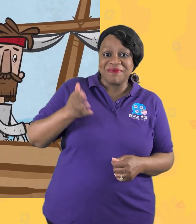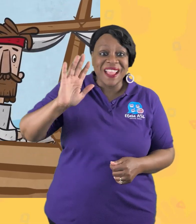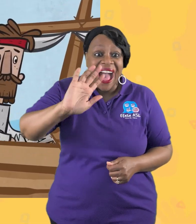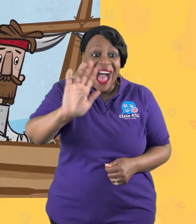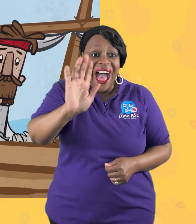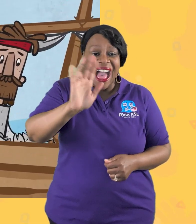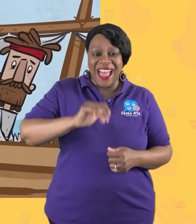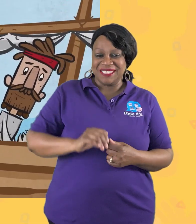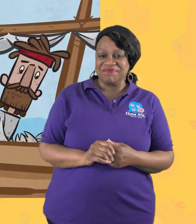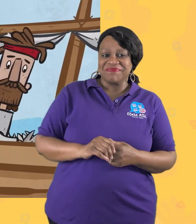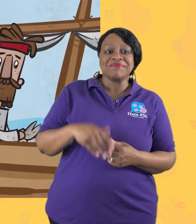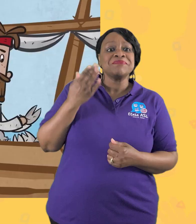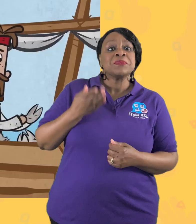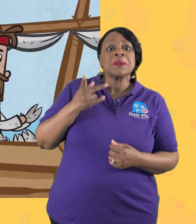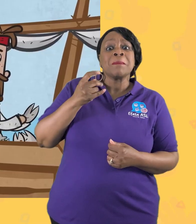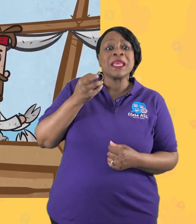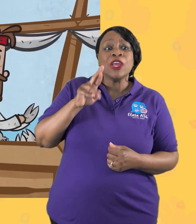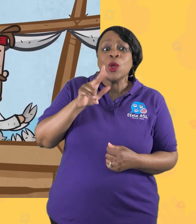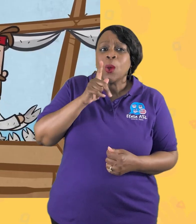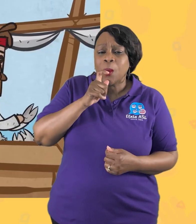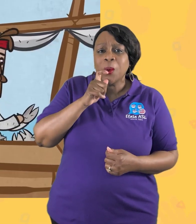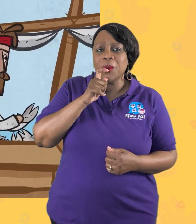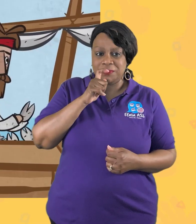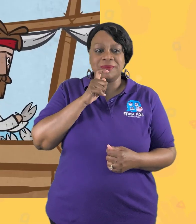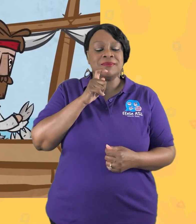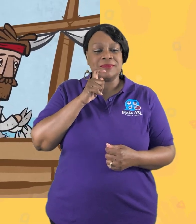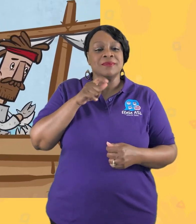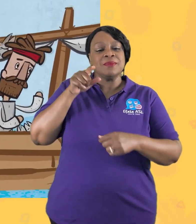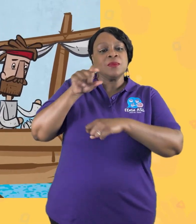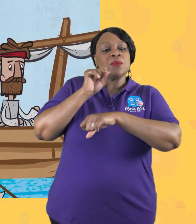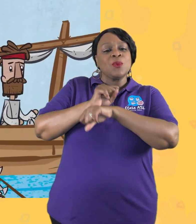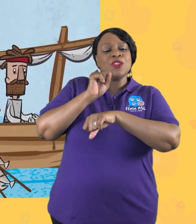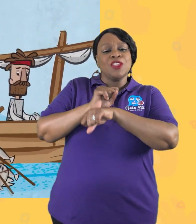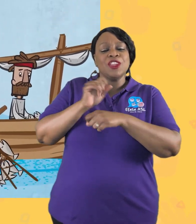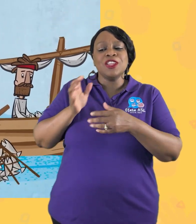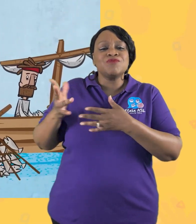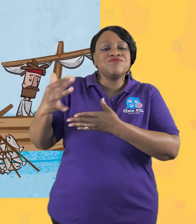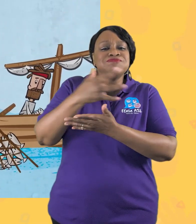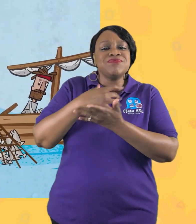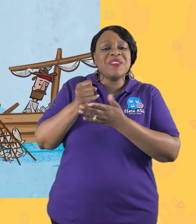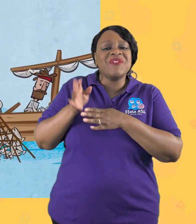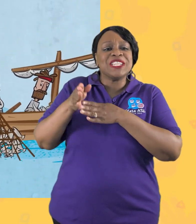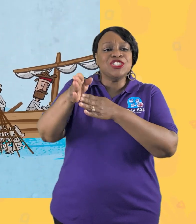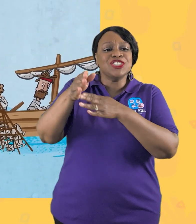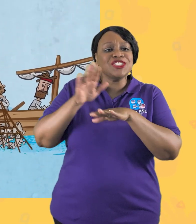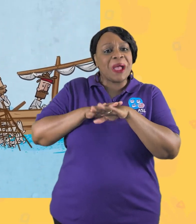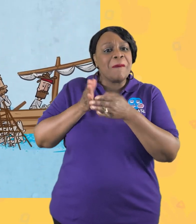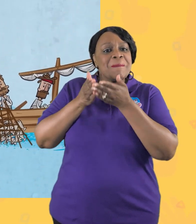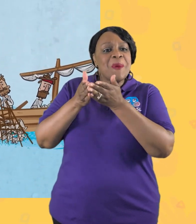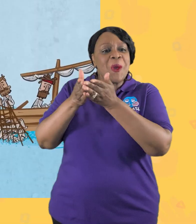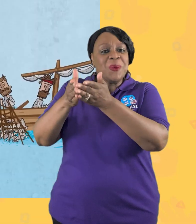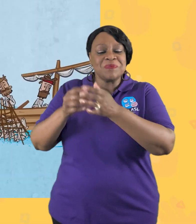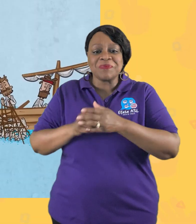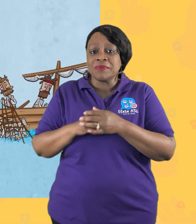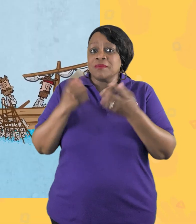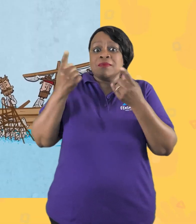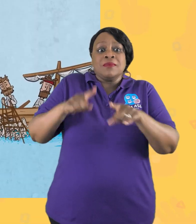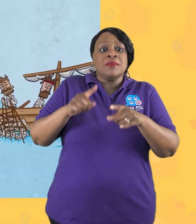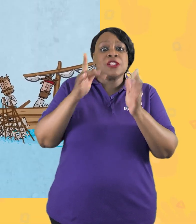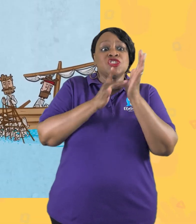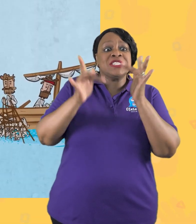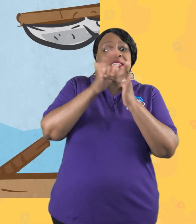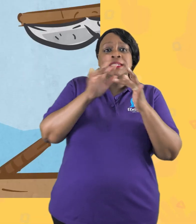This is Peter. Hey-o! Whoop! Peter was a fisherman who was called by